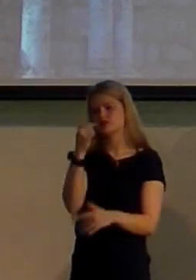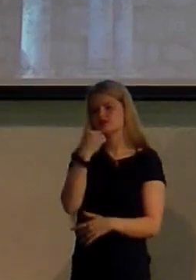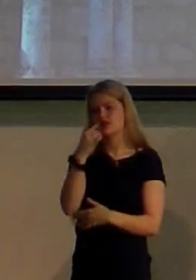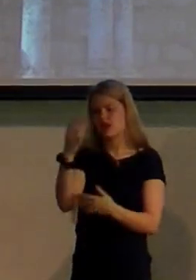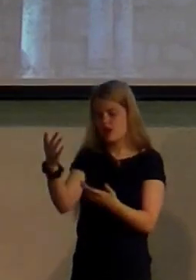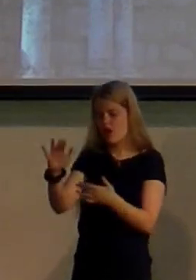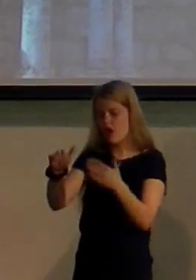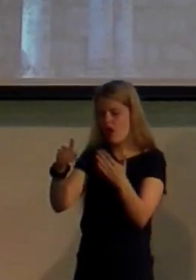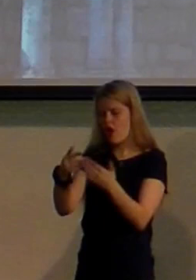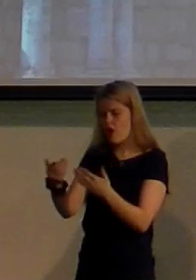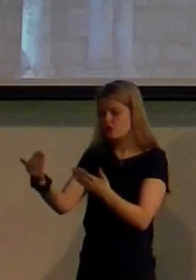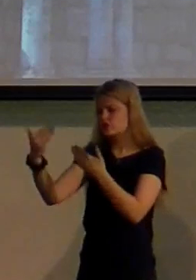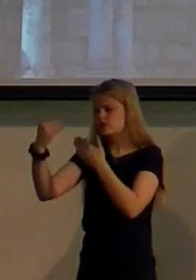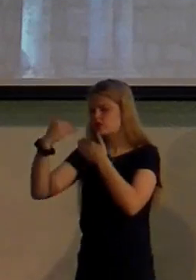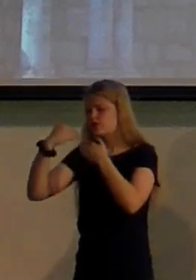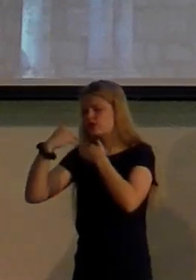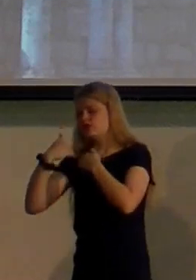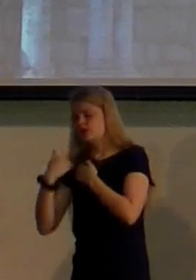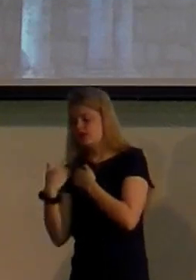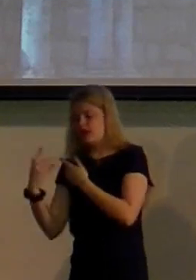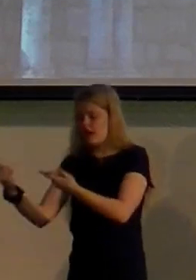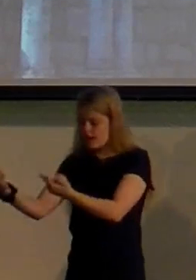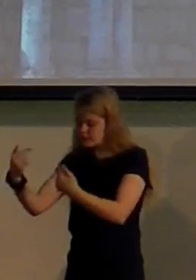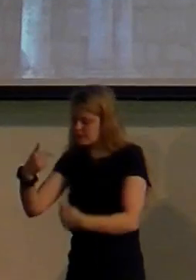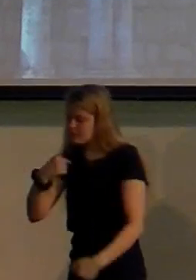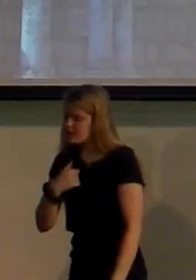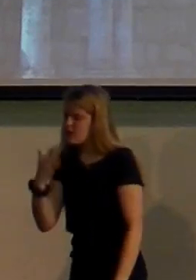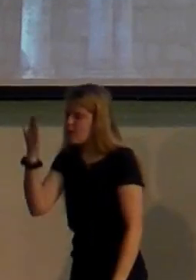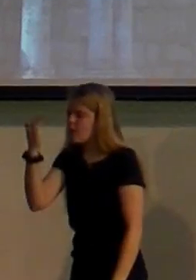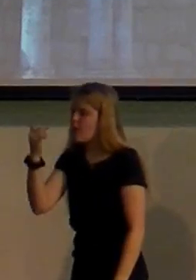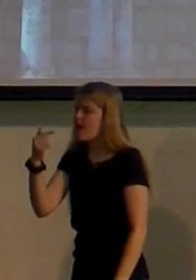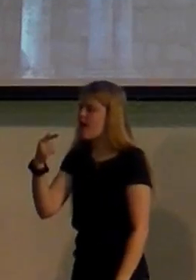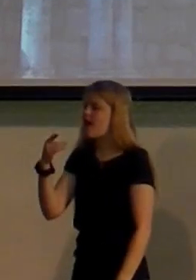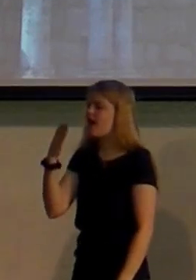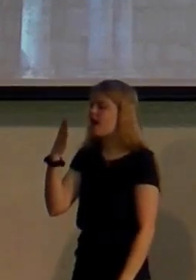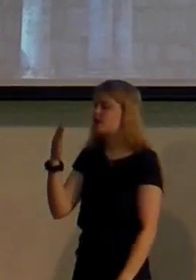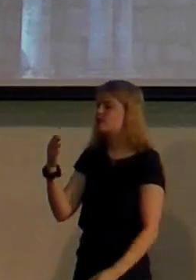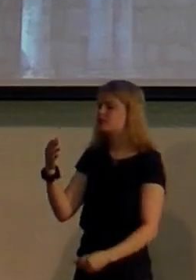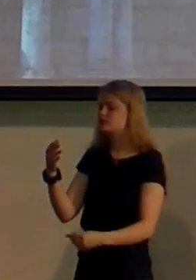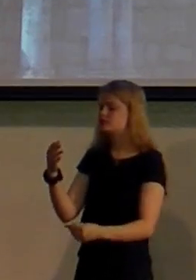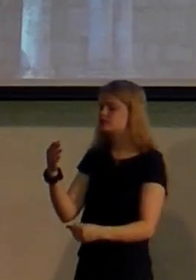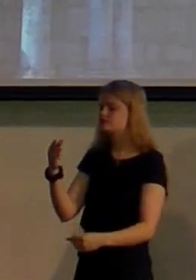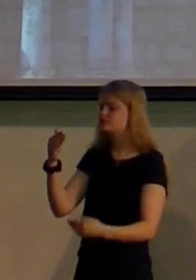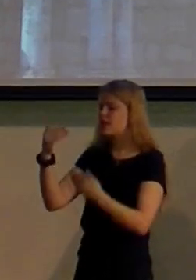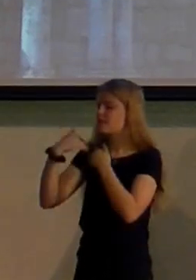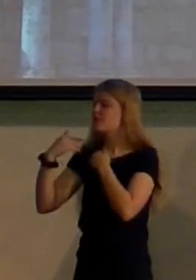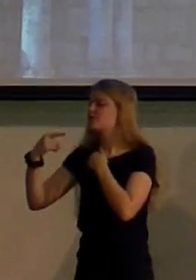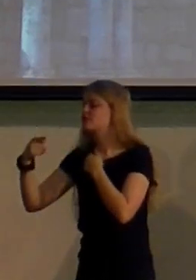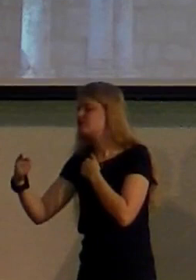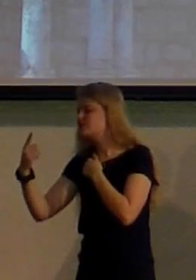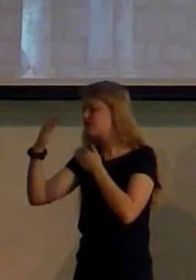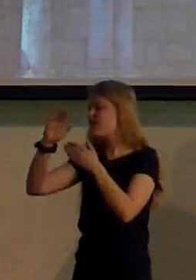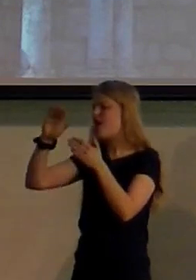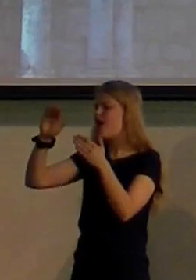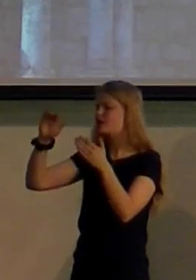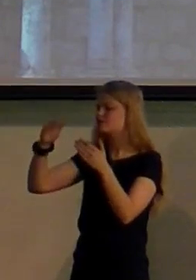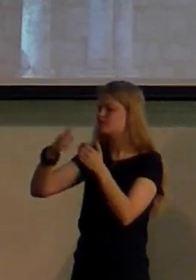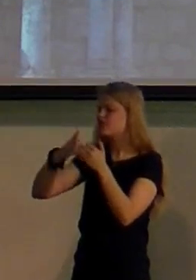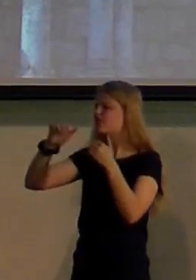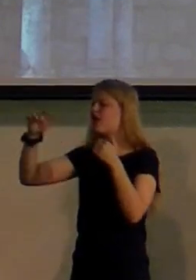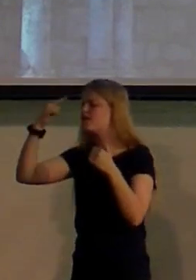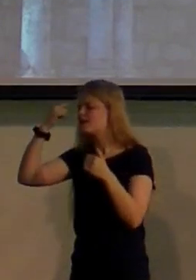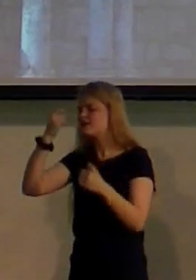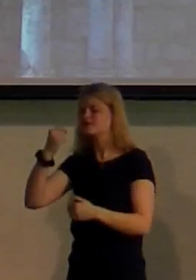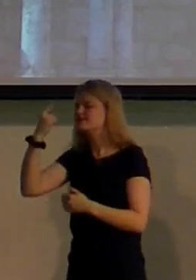who are weary and heavy laden, and I will burden you beyond belief. No, I'll give